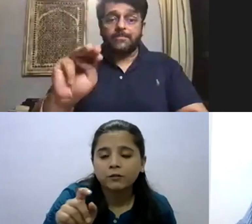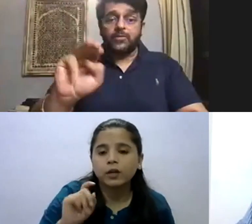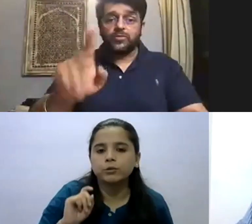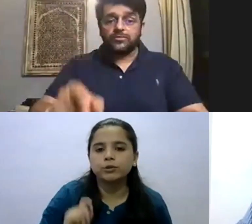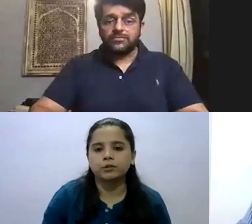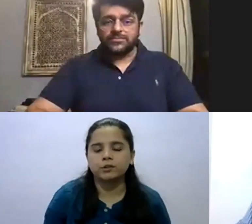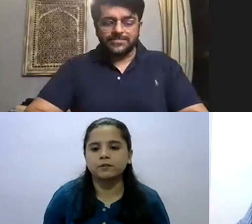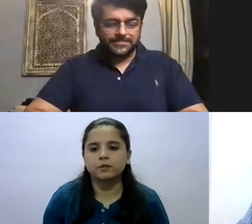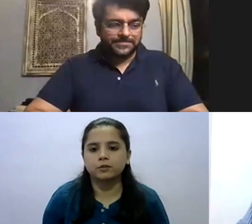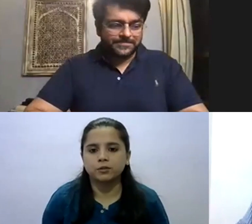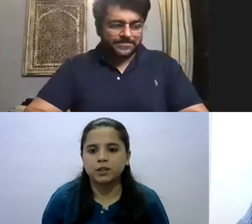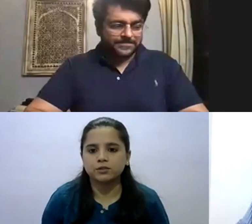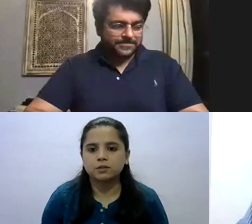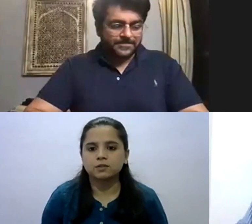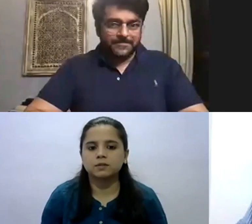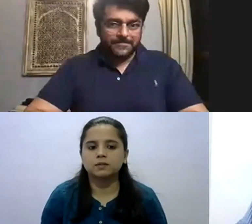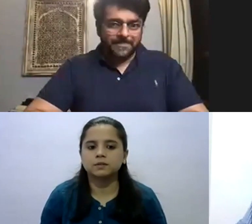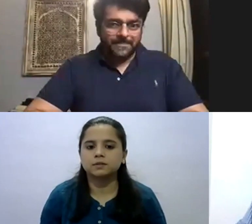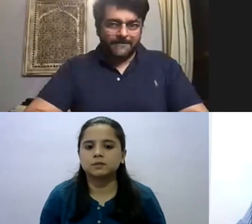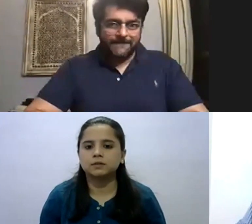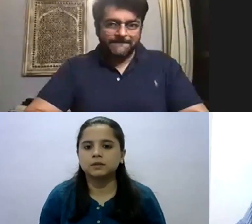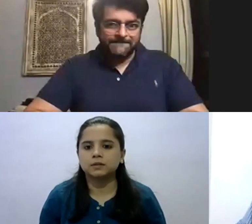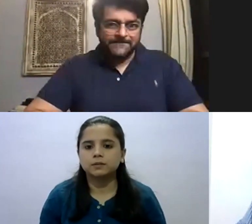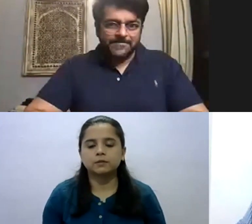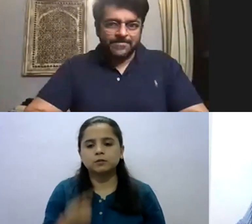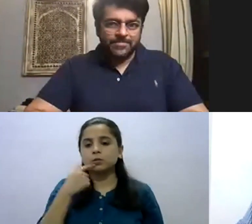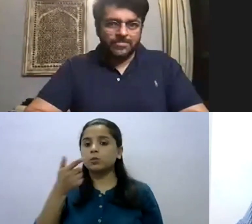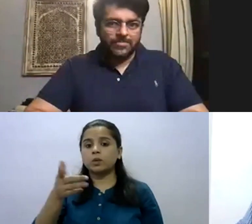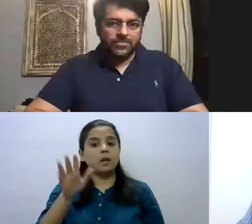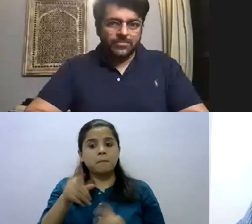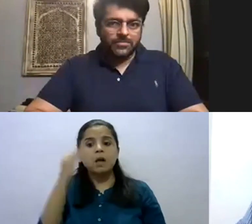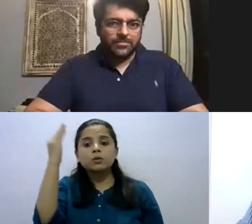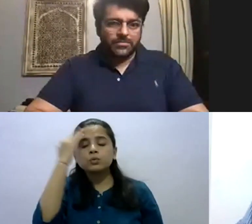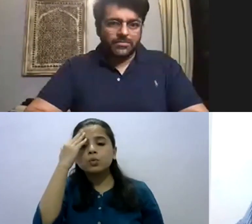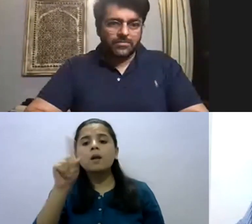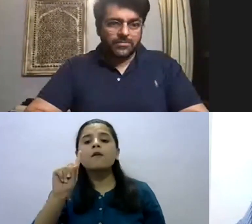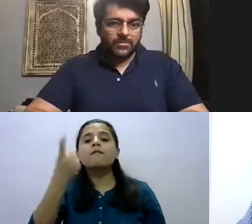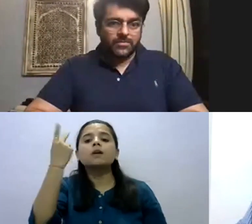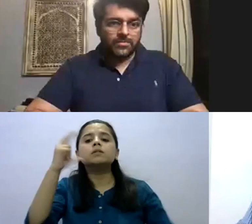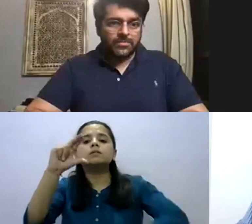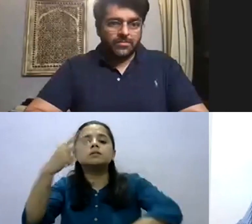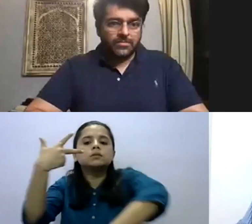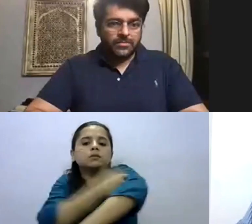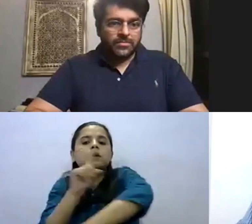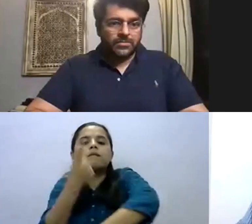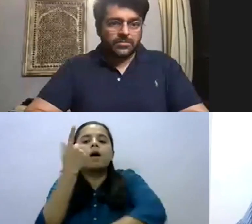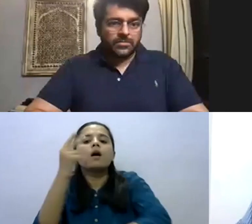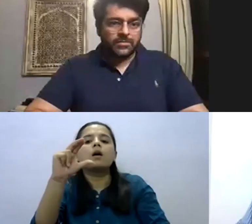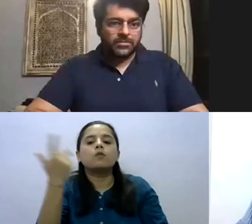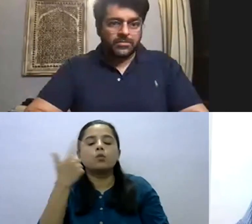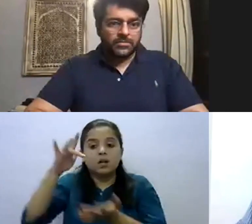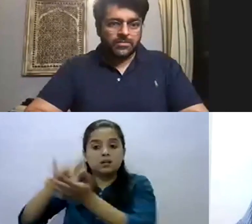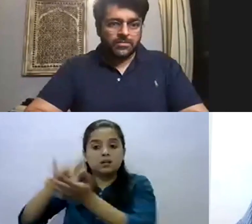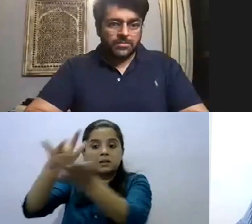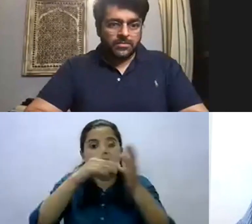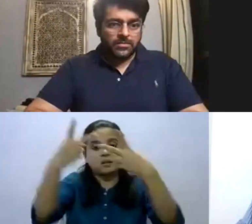You have to unmute yourself, Dr. Yuvraj. No, you need to know which was your first dose of vaccine. Every center has different